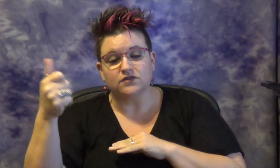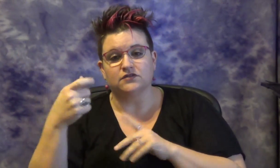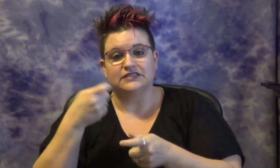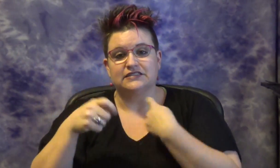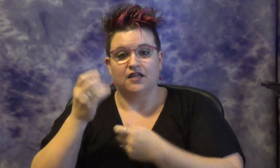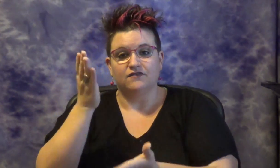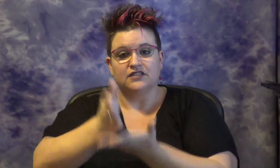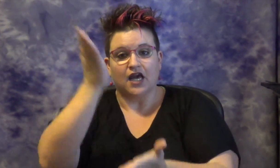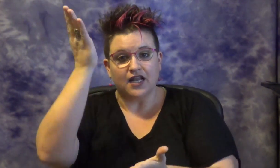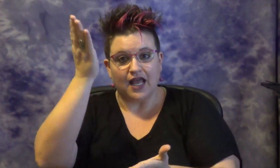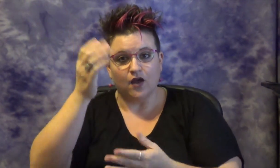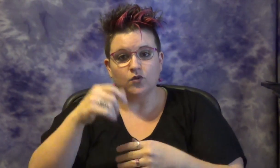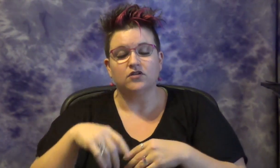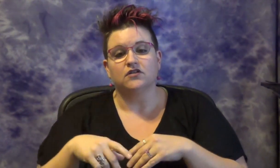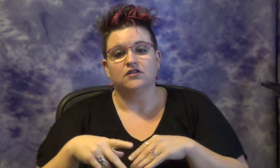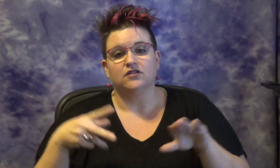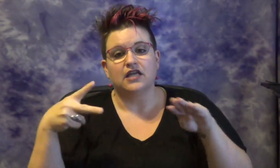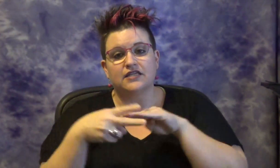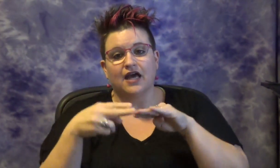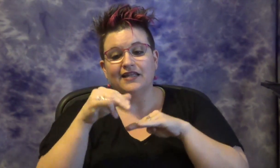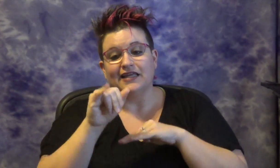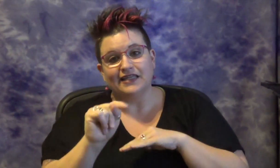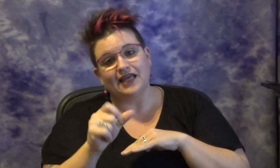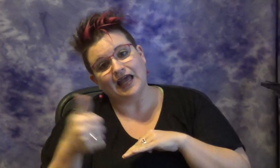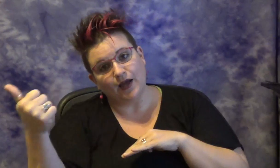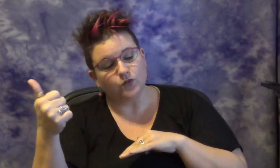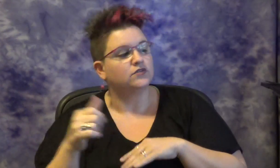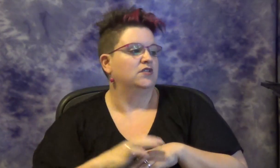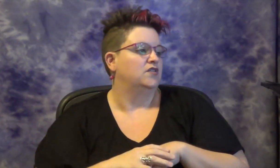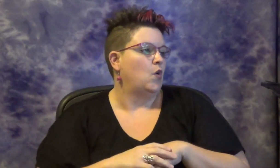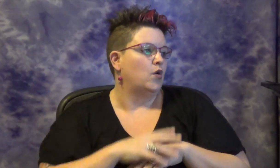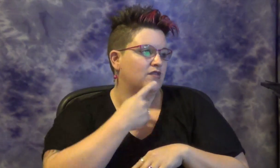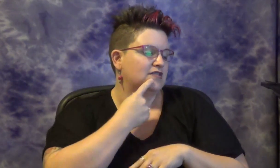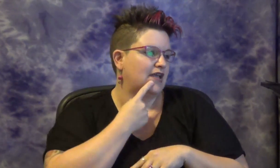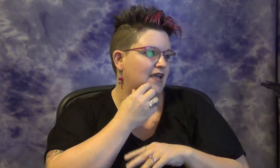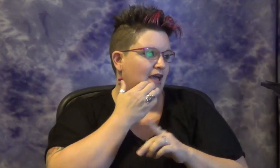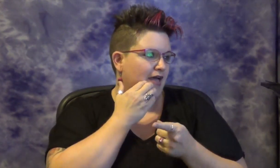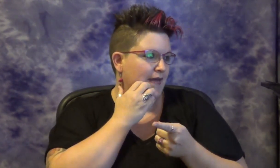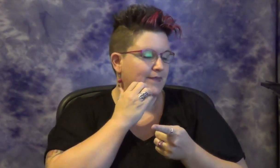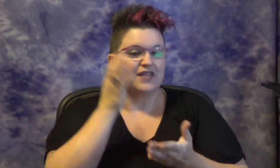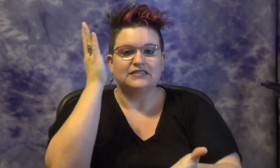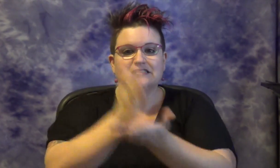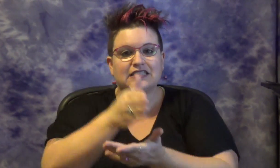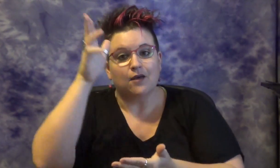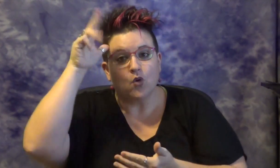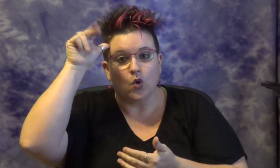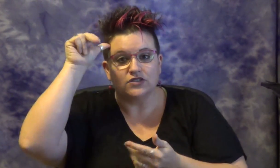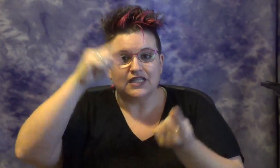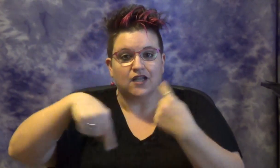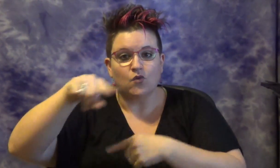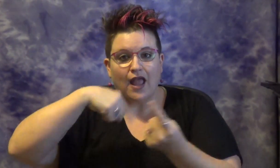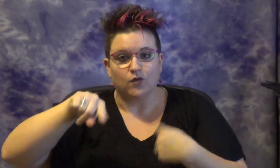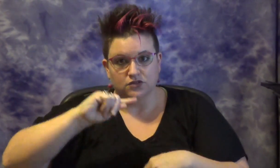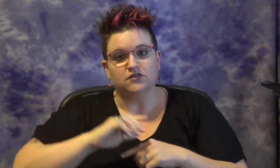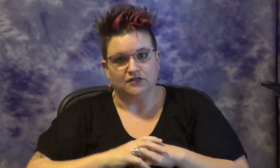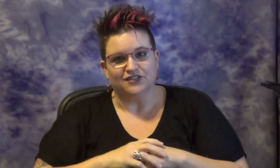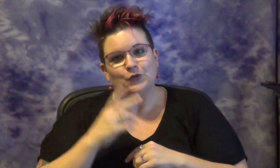it out, where you're actually cutting something instead of signing stop it. Or sometimes they'll say stop horsing